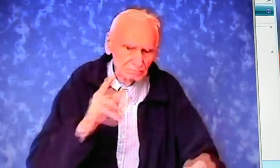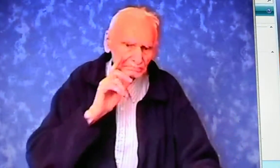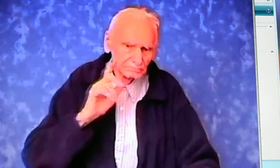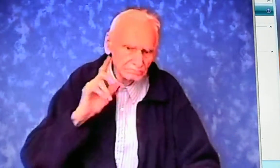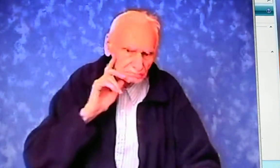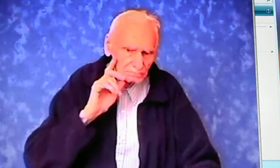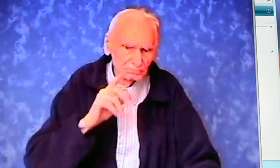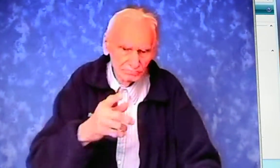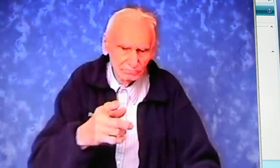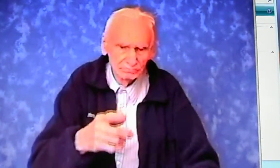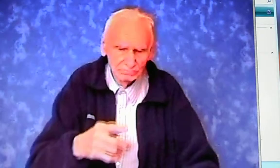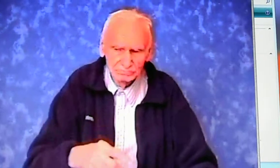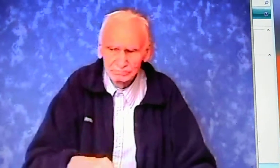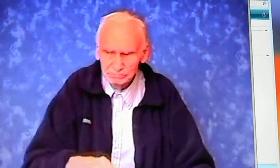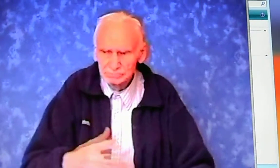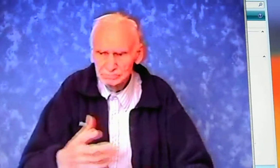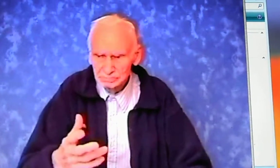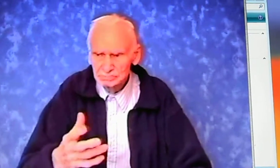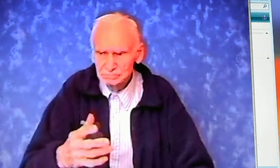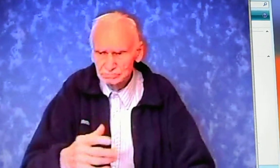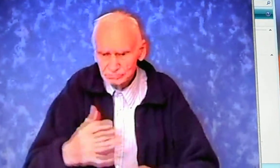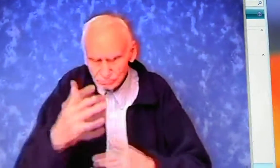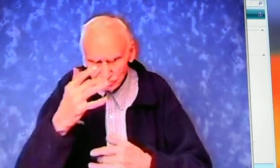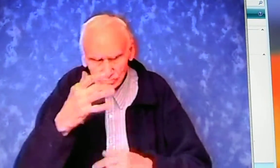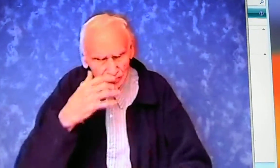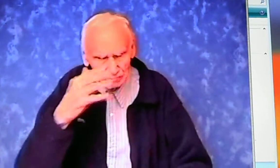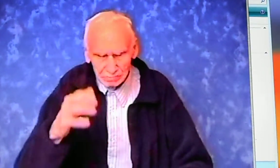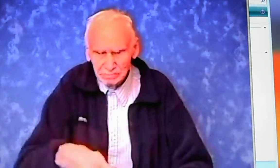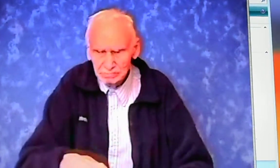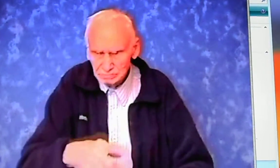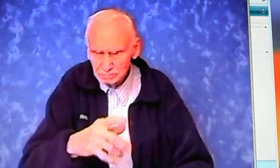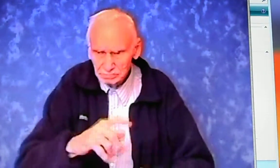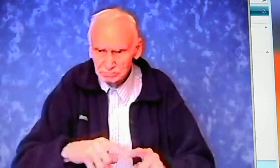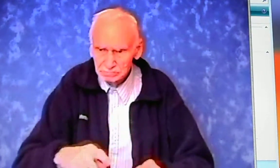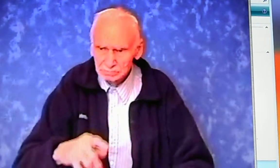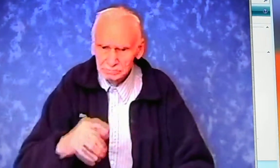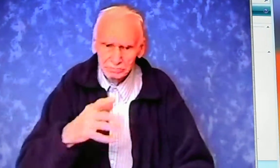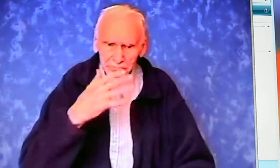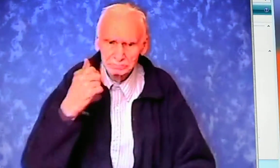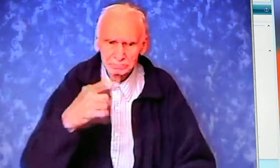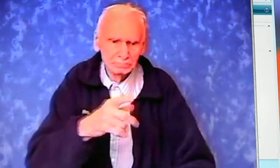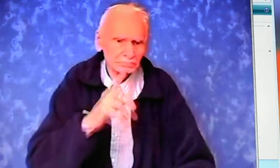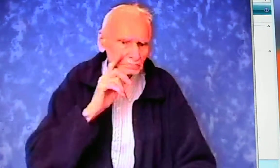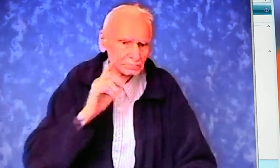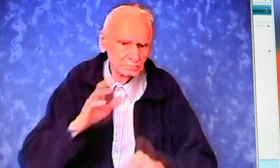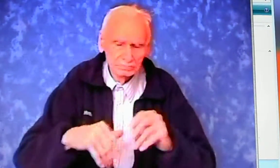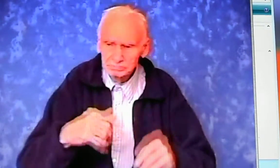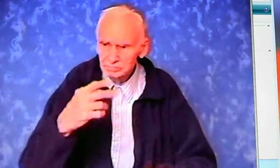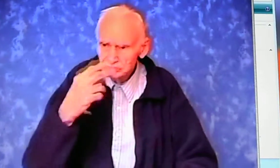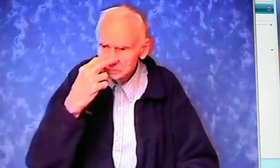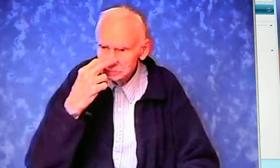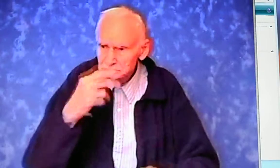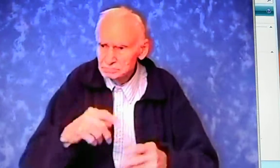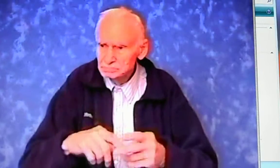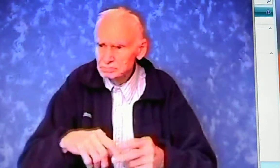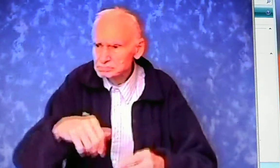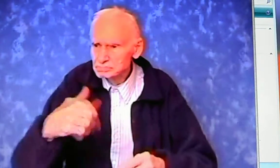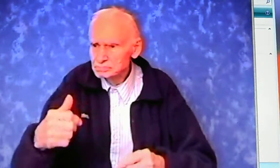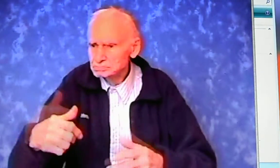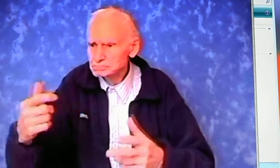able to walk. And I also discovered then that I was deaf. And the doctor had said that it was better that I